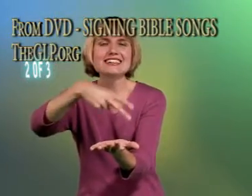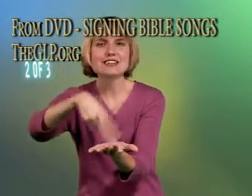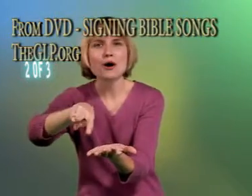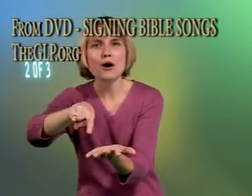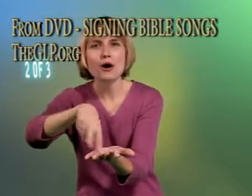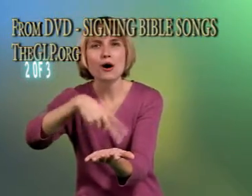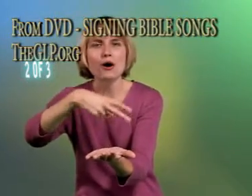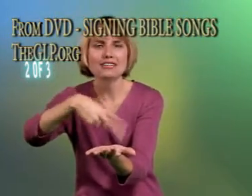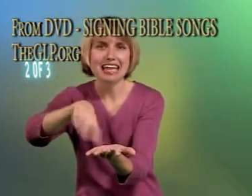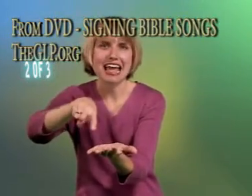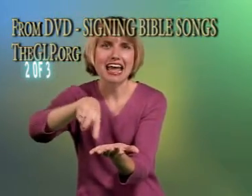go